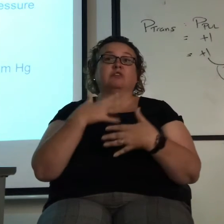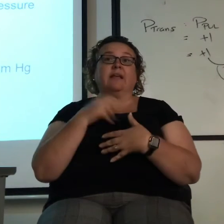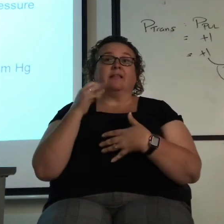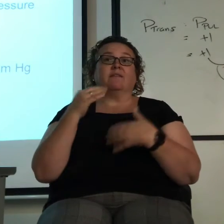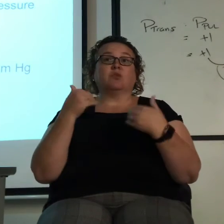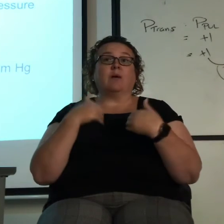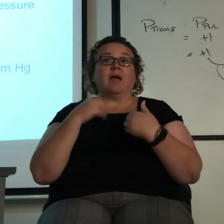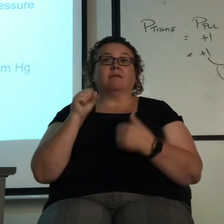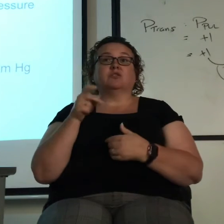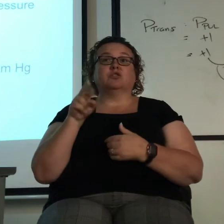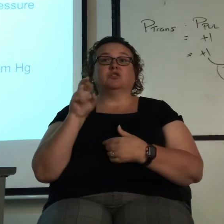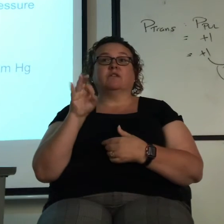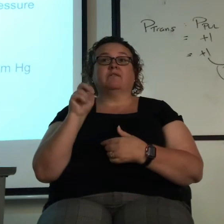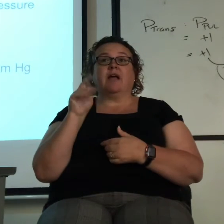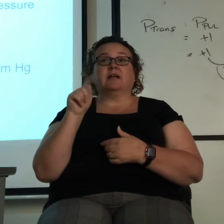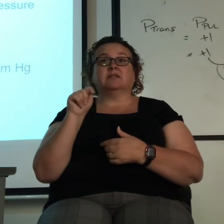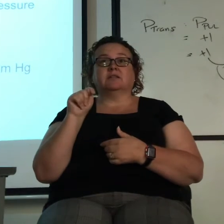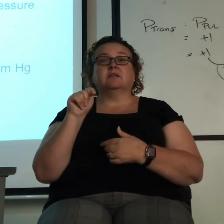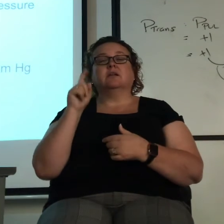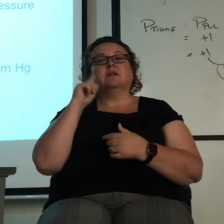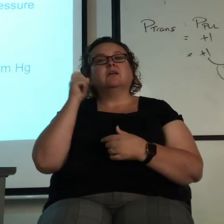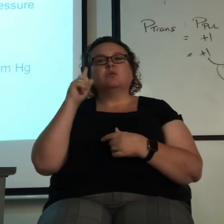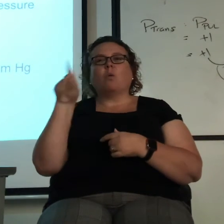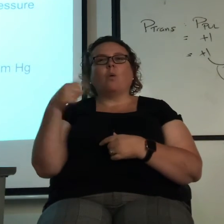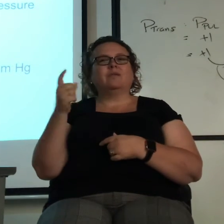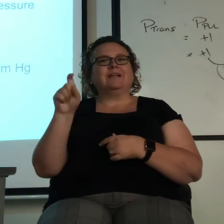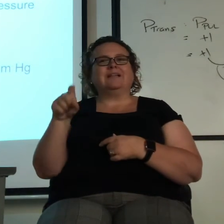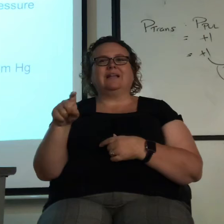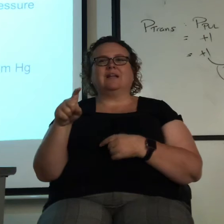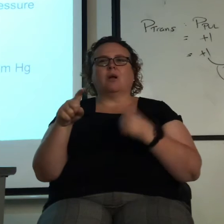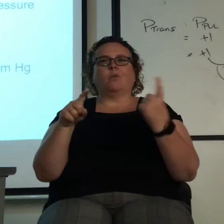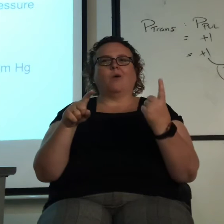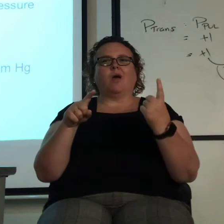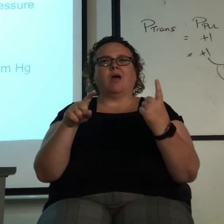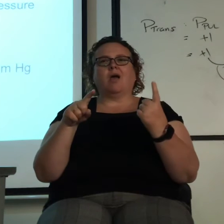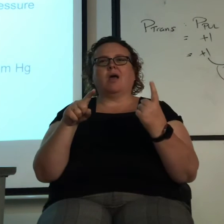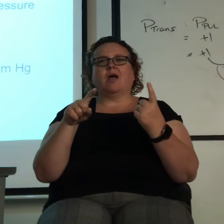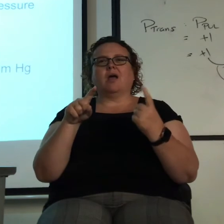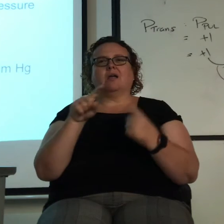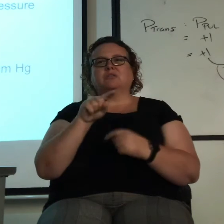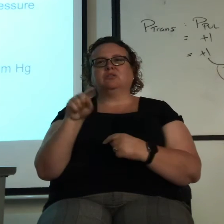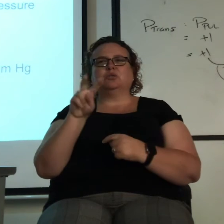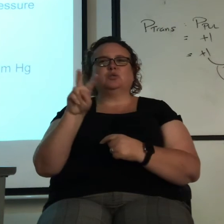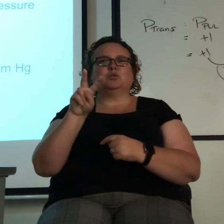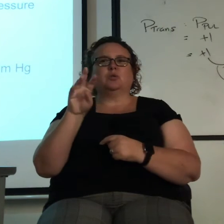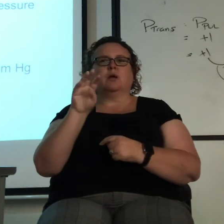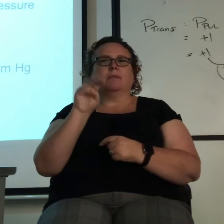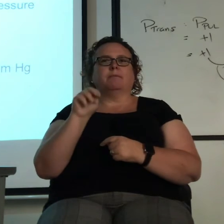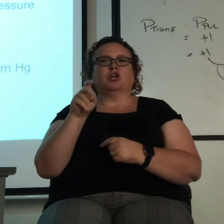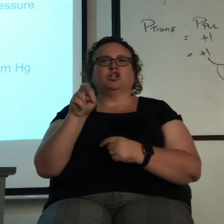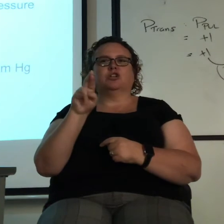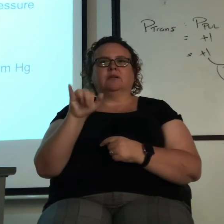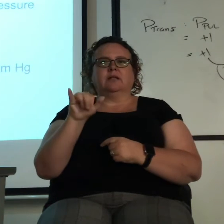have surfactants. You only need to generate a 1 to 2 millimeter mercury difference.